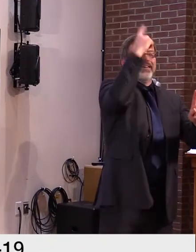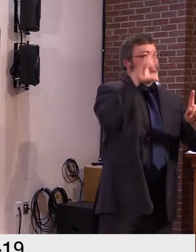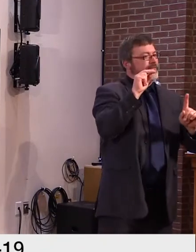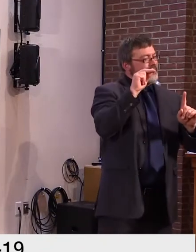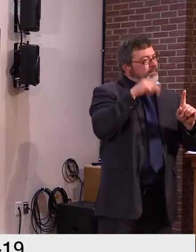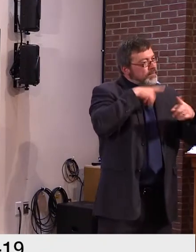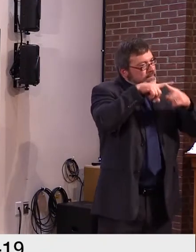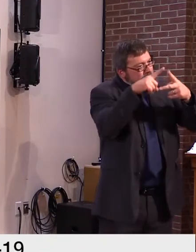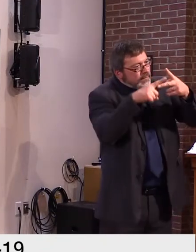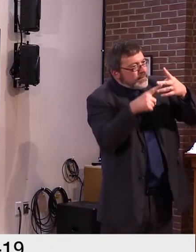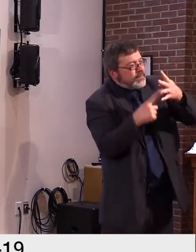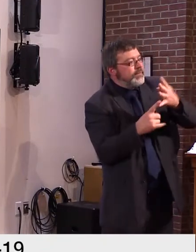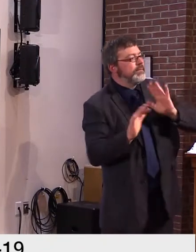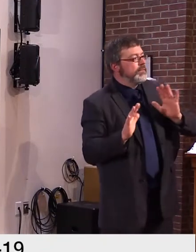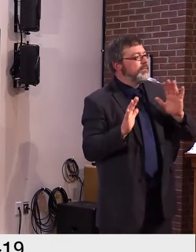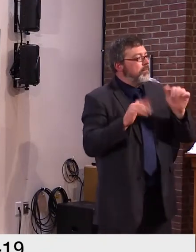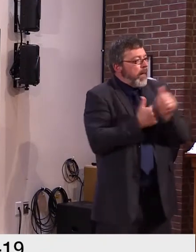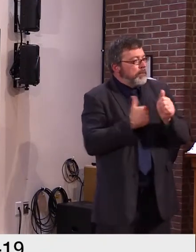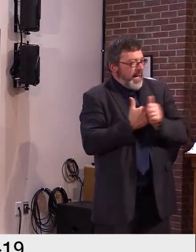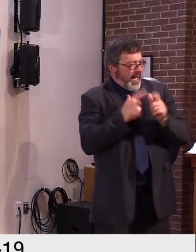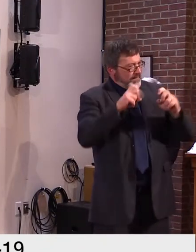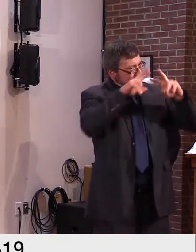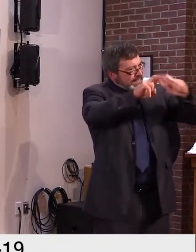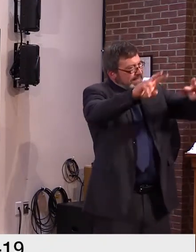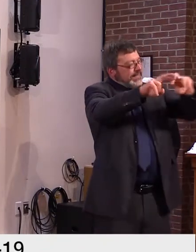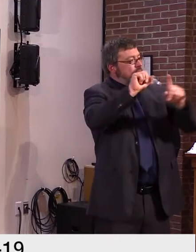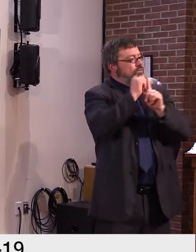thoughtful enterprise. Thank you, Dr.